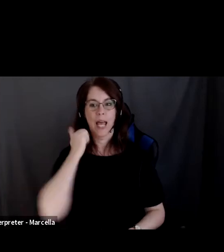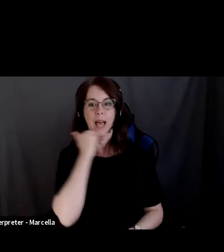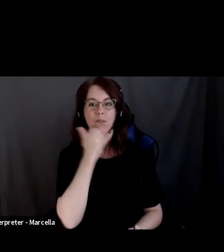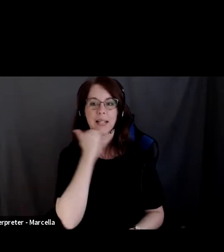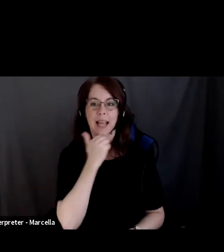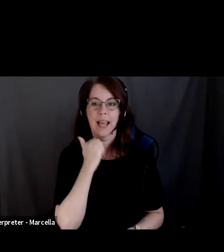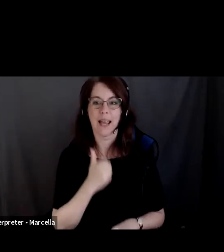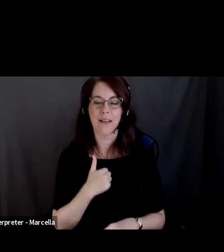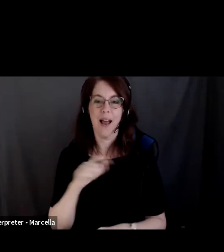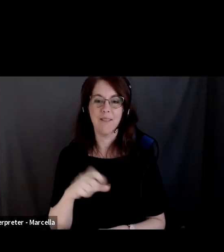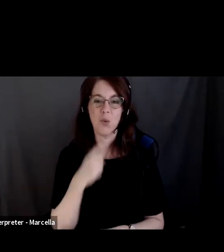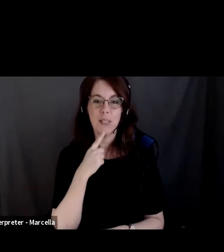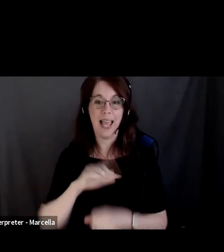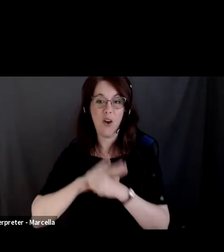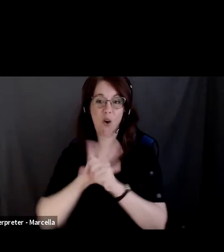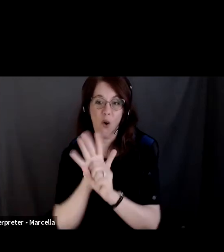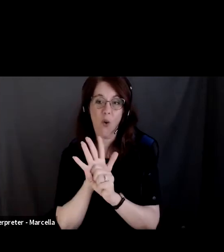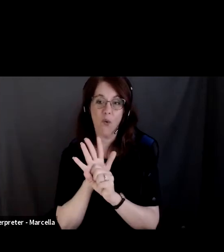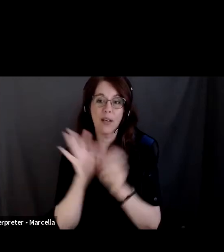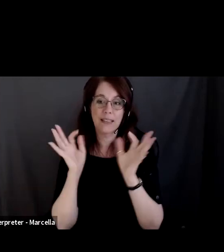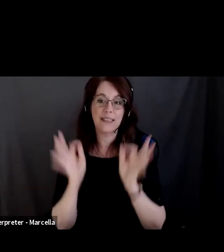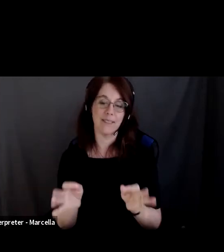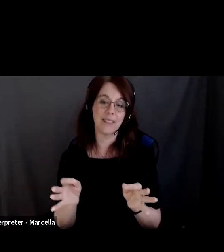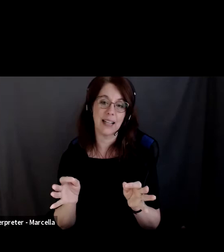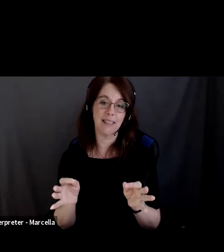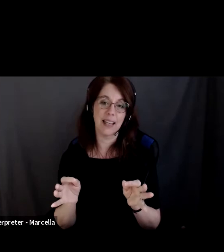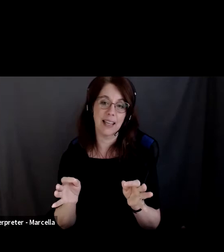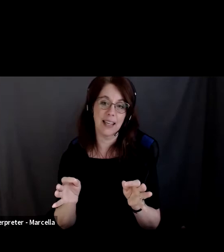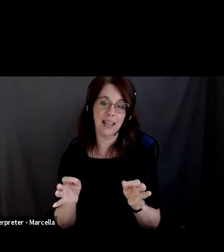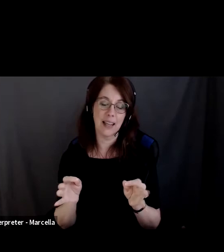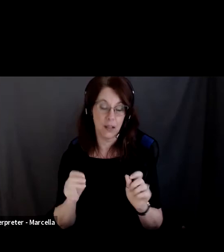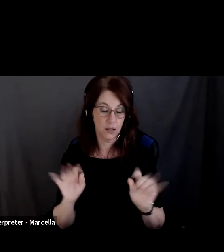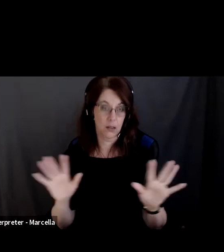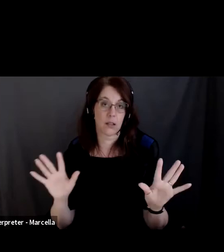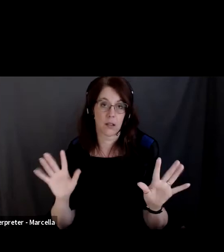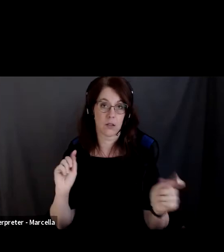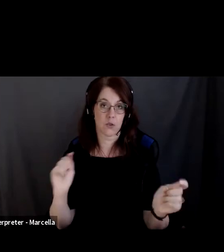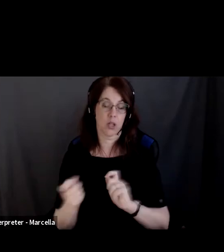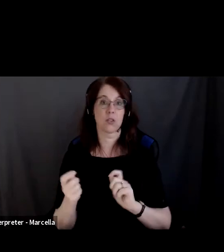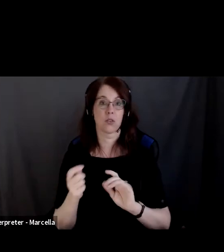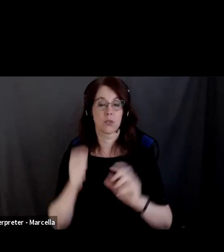I have to say that COVID has definitely been an eye-opener for my center.